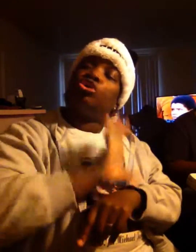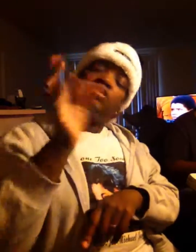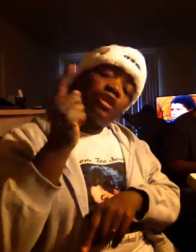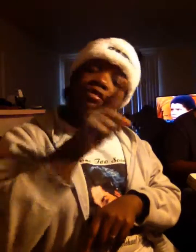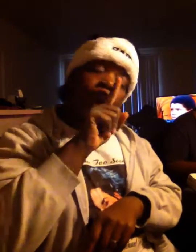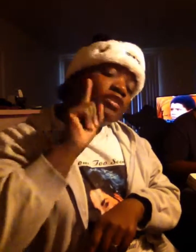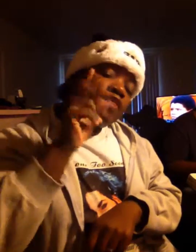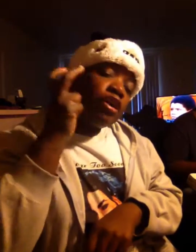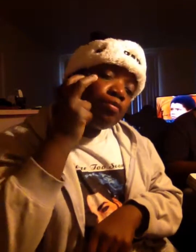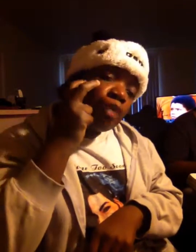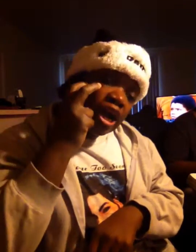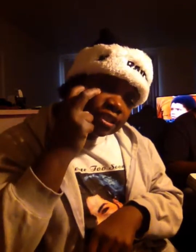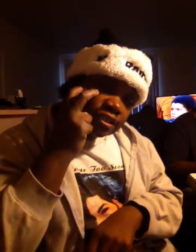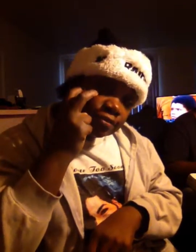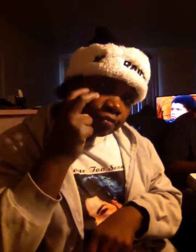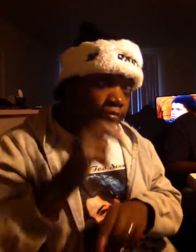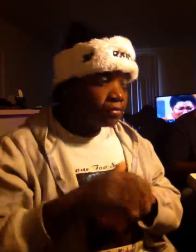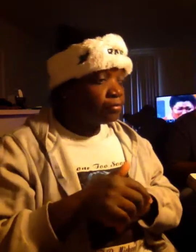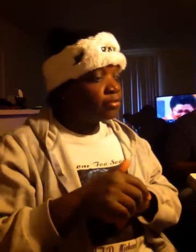Come on, dev, part.